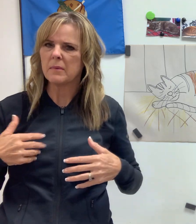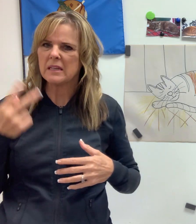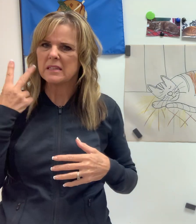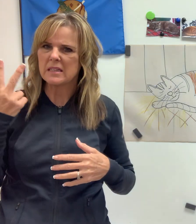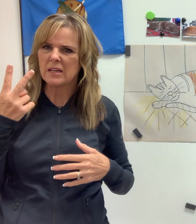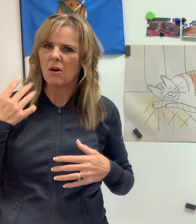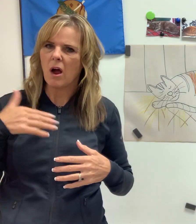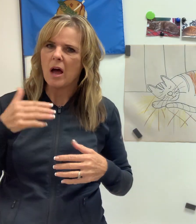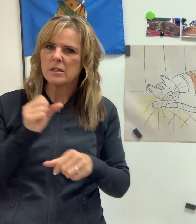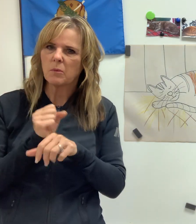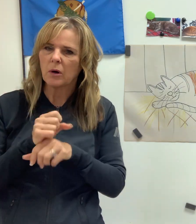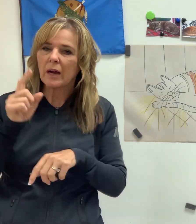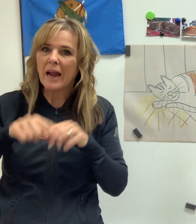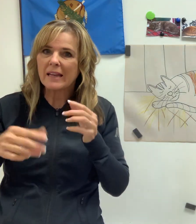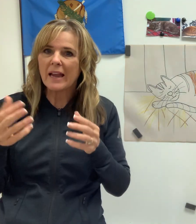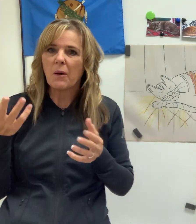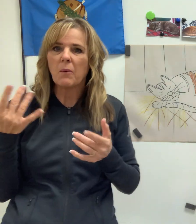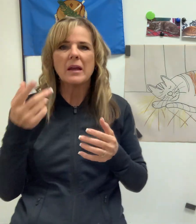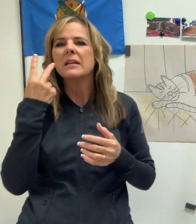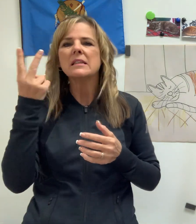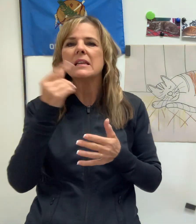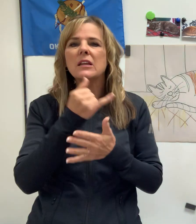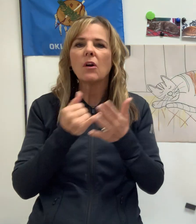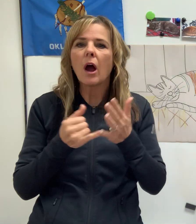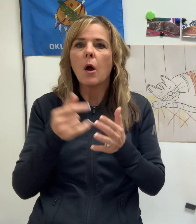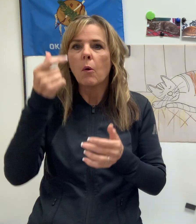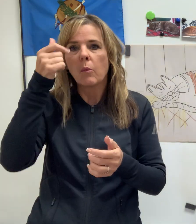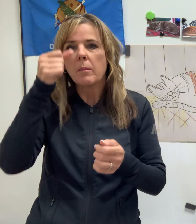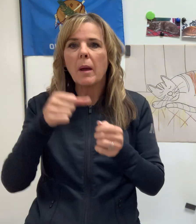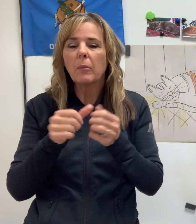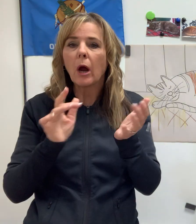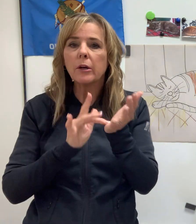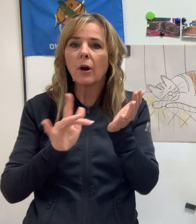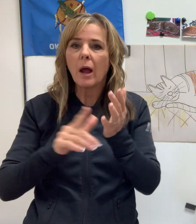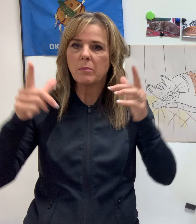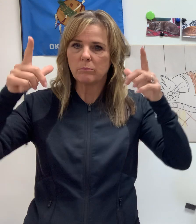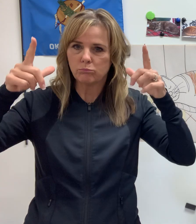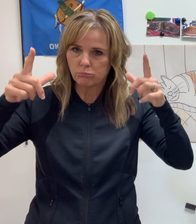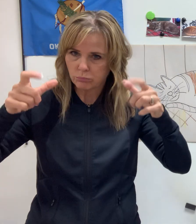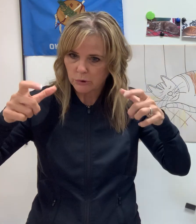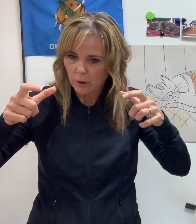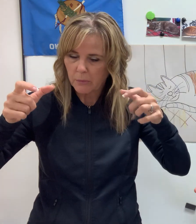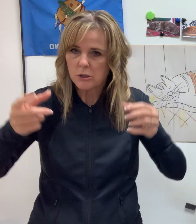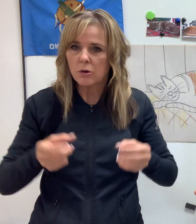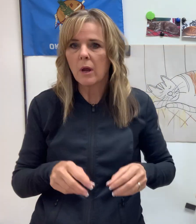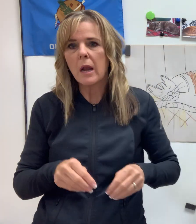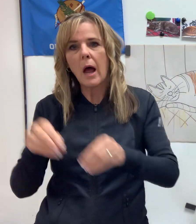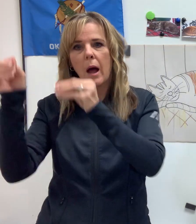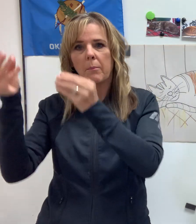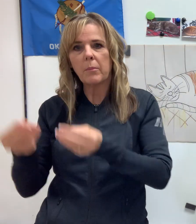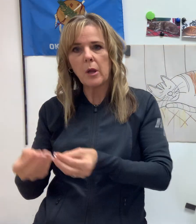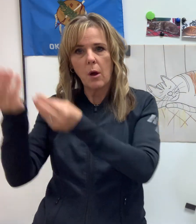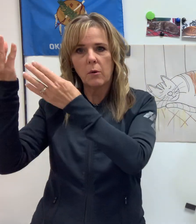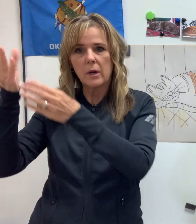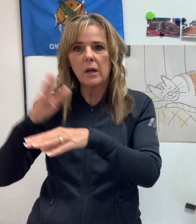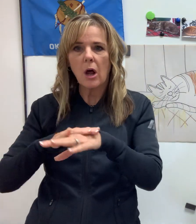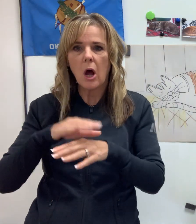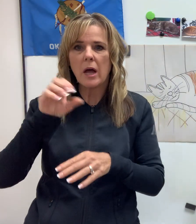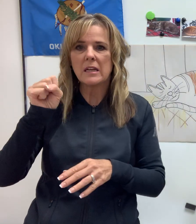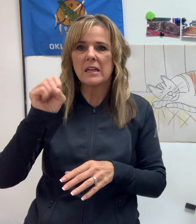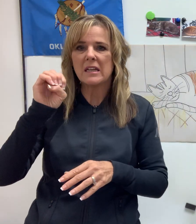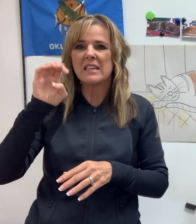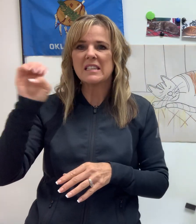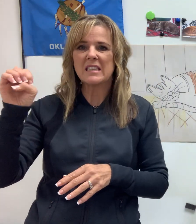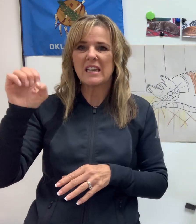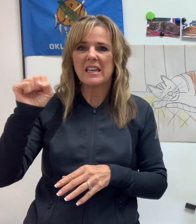friends, I cannot wait to see your artwork. Remember to take a picture and put it on Seesaw so Miss Adams can see it.